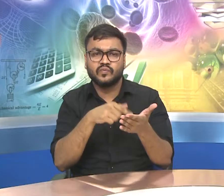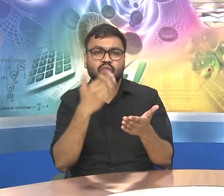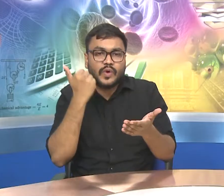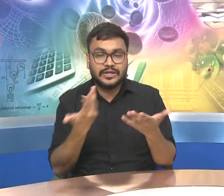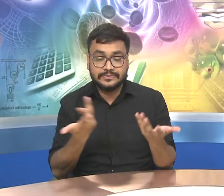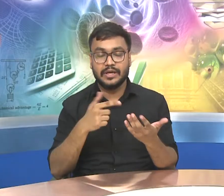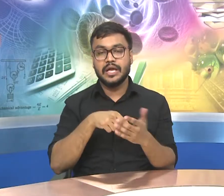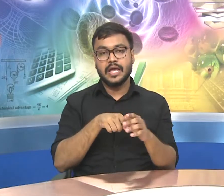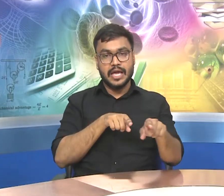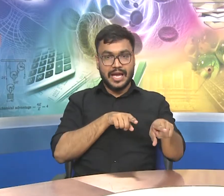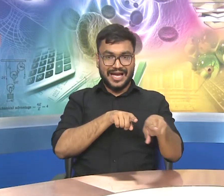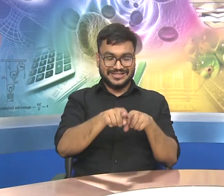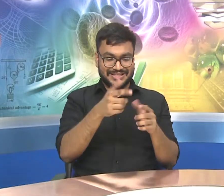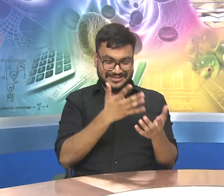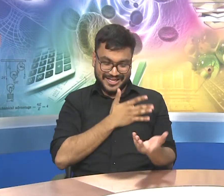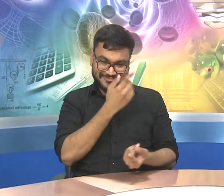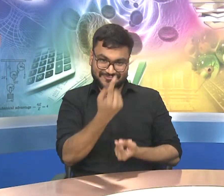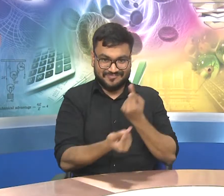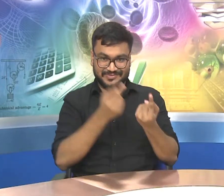They are called producers